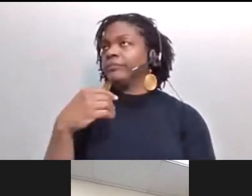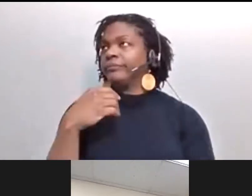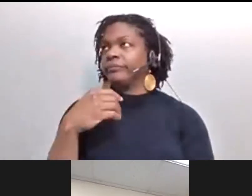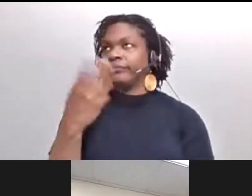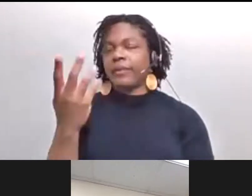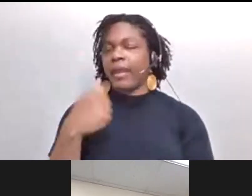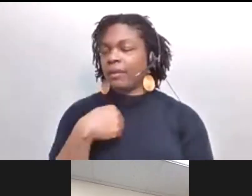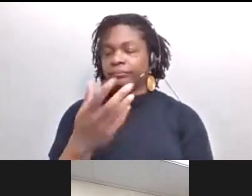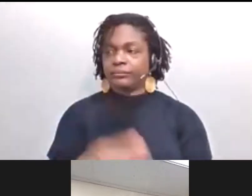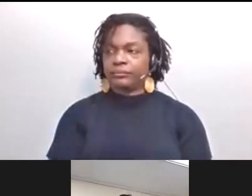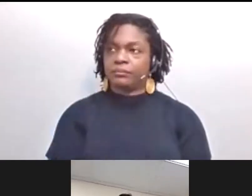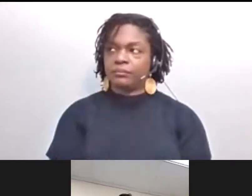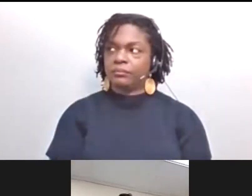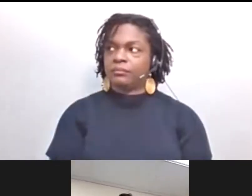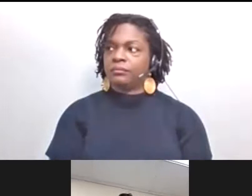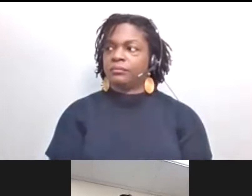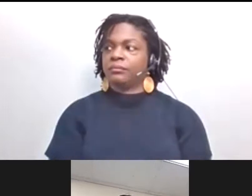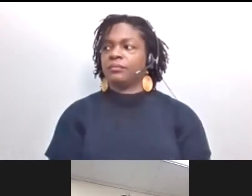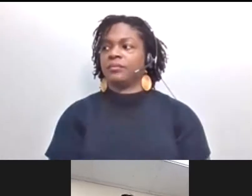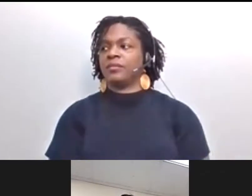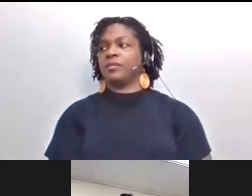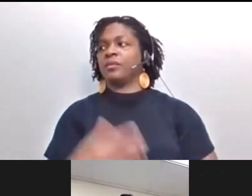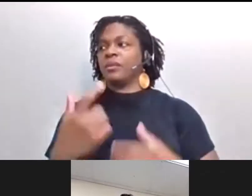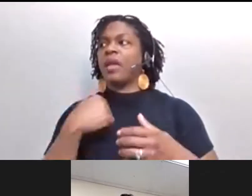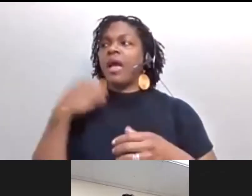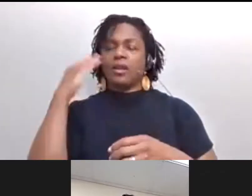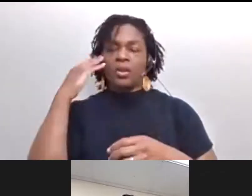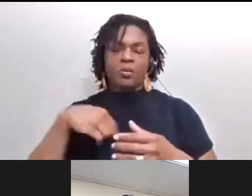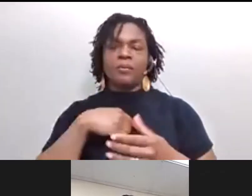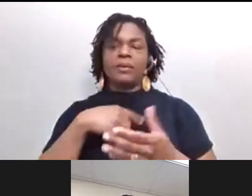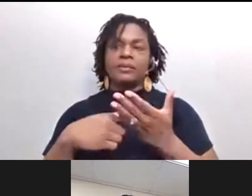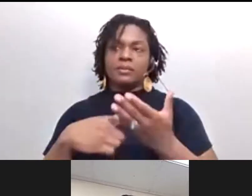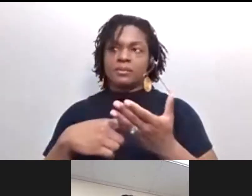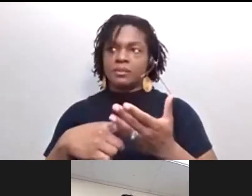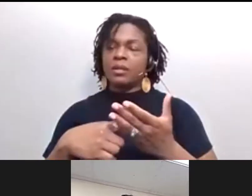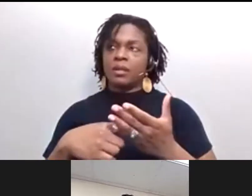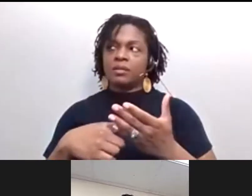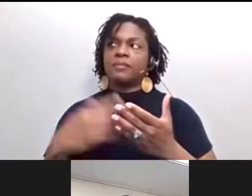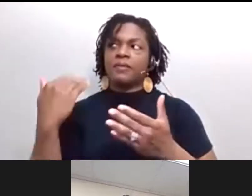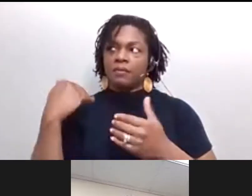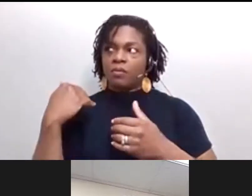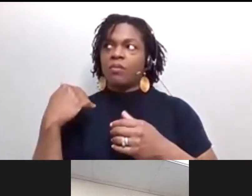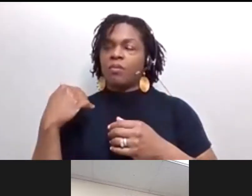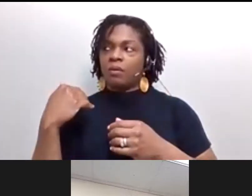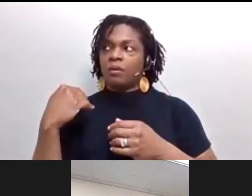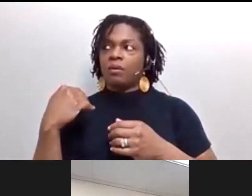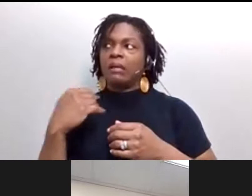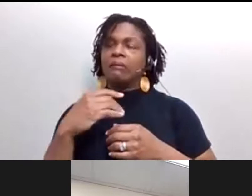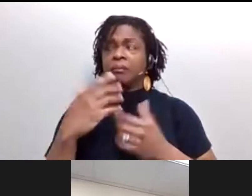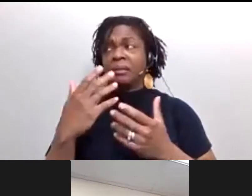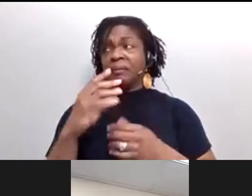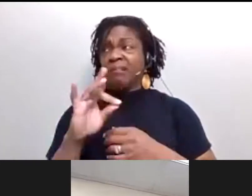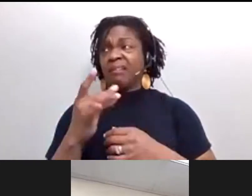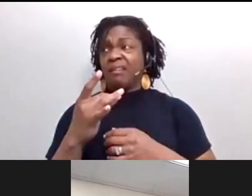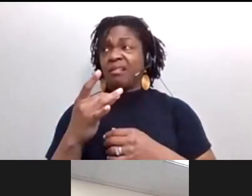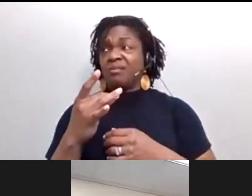Just probably to $8 an hour. I know we were discussing at one time of trying to go and get that increase, but we